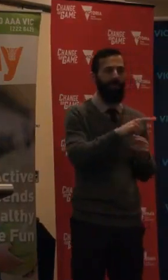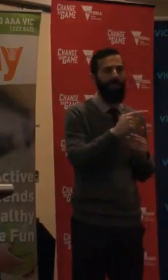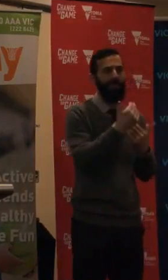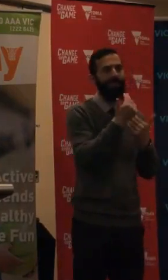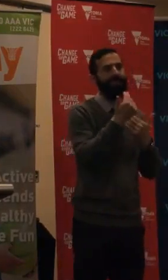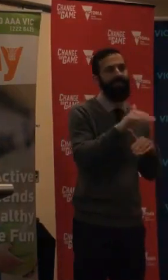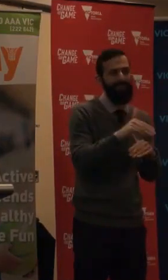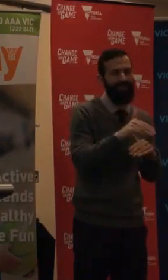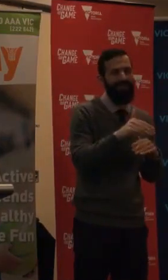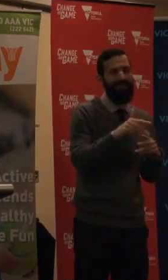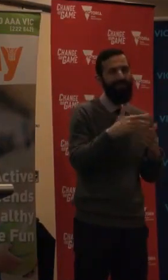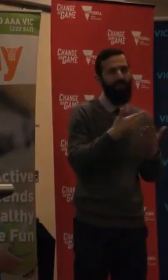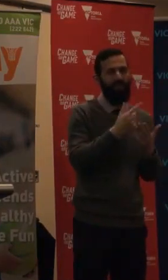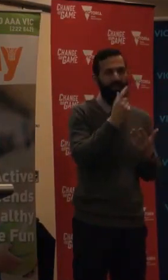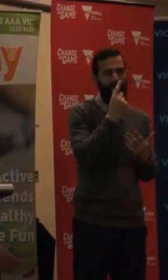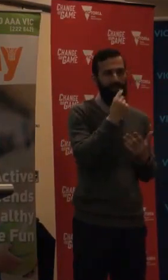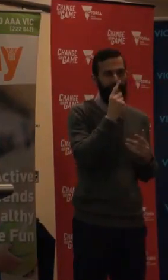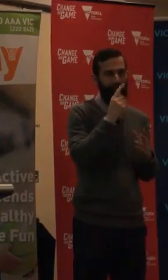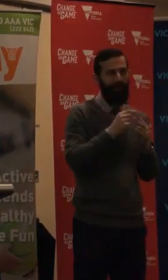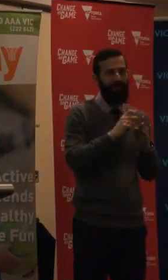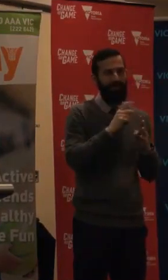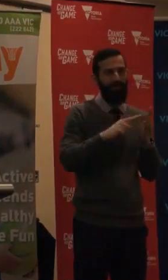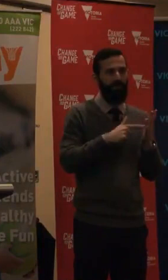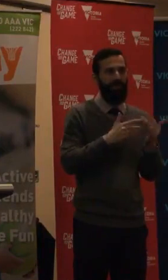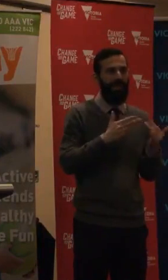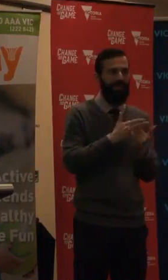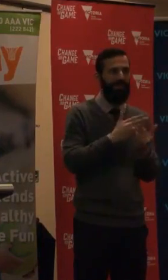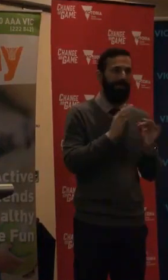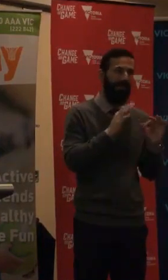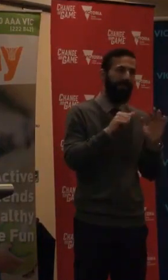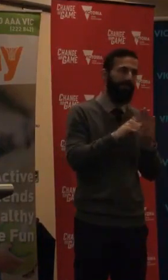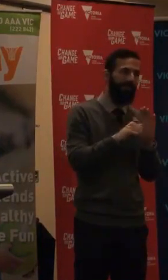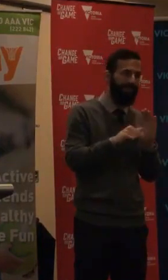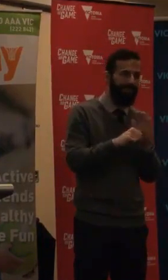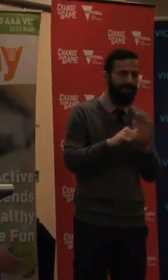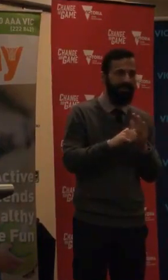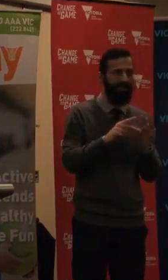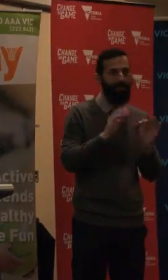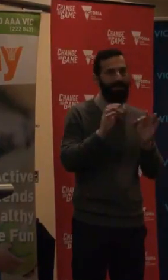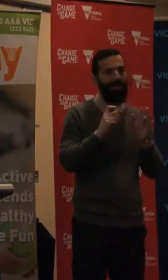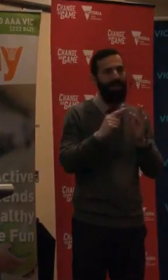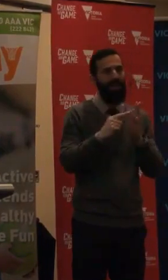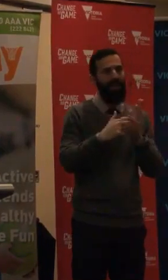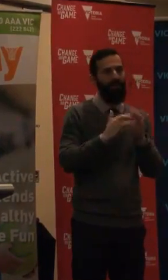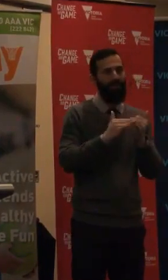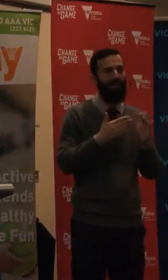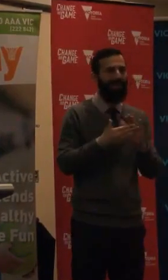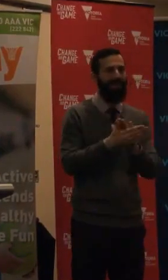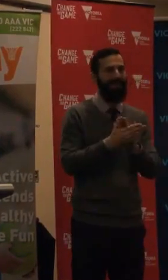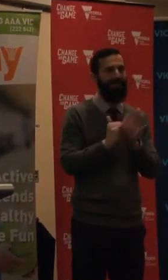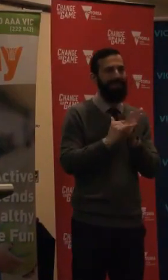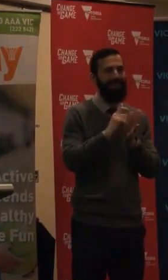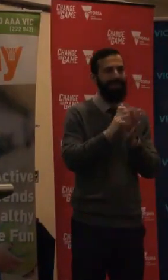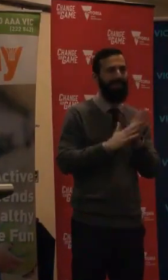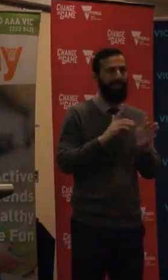if you will, on the ability of people with disability to access particular funds for particular outcomes under the scheme.